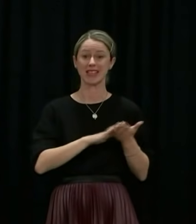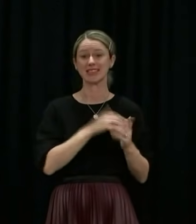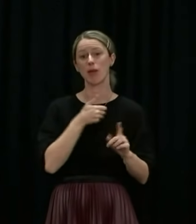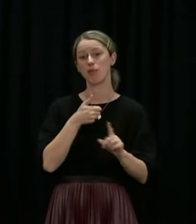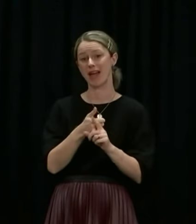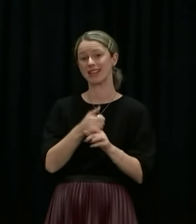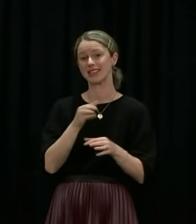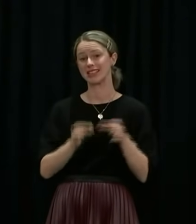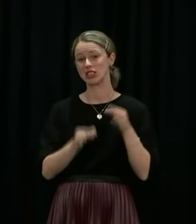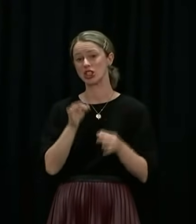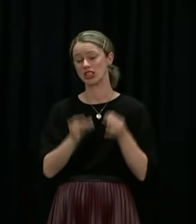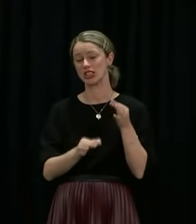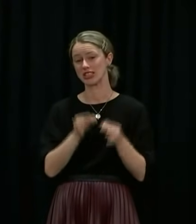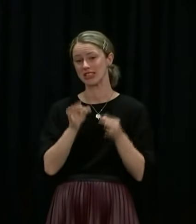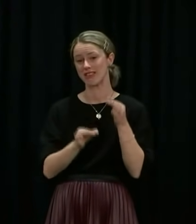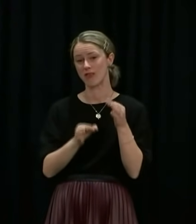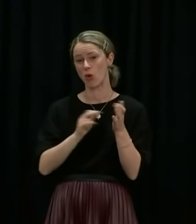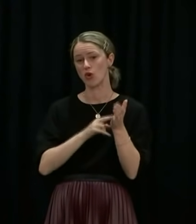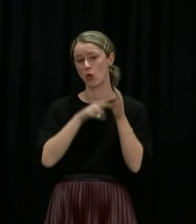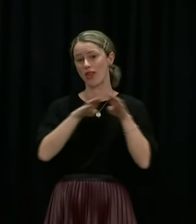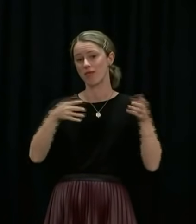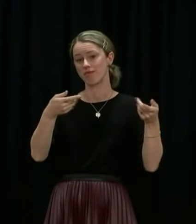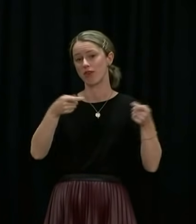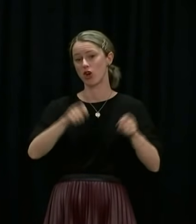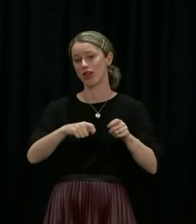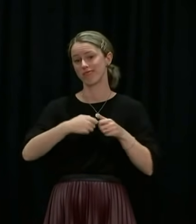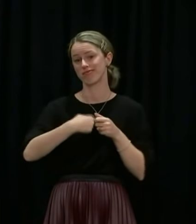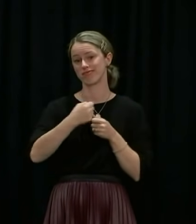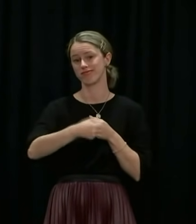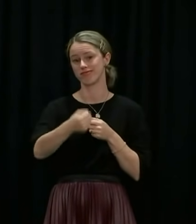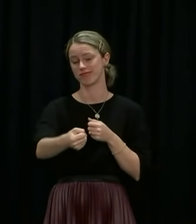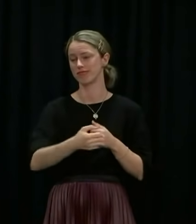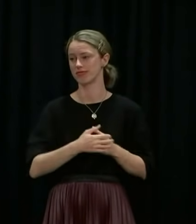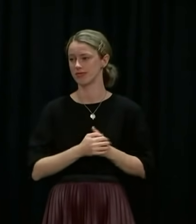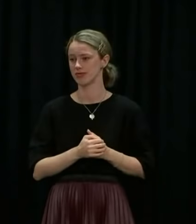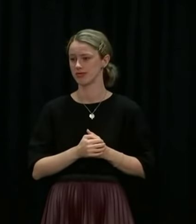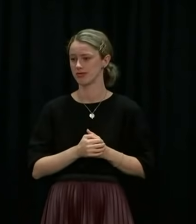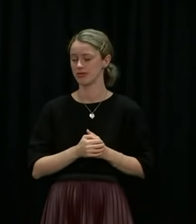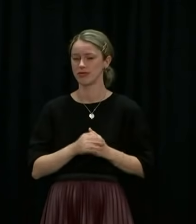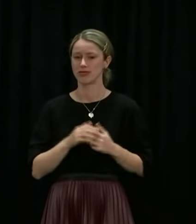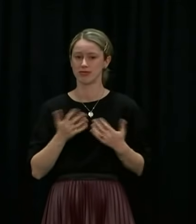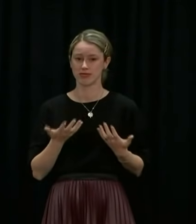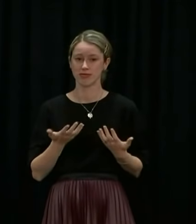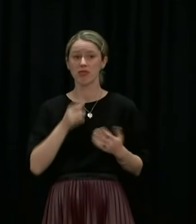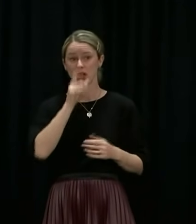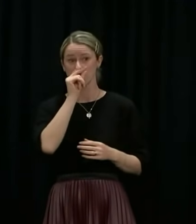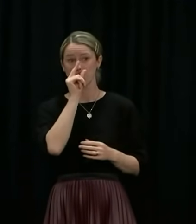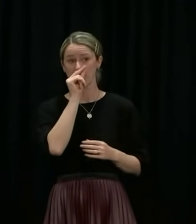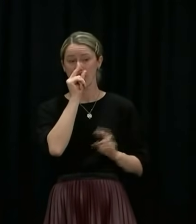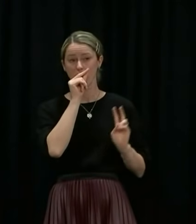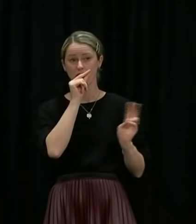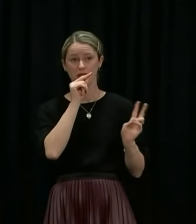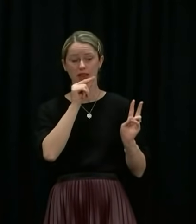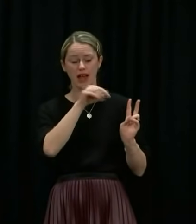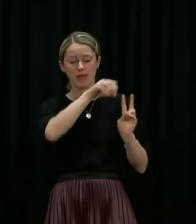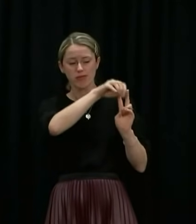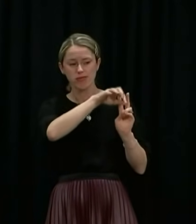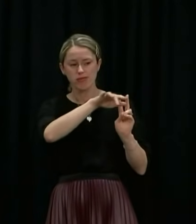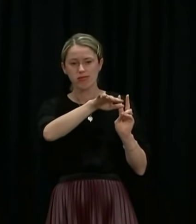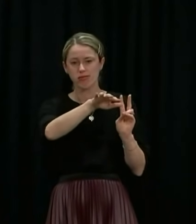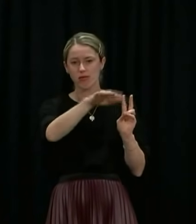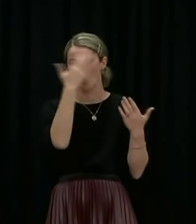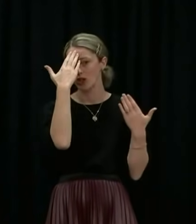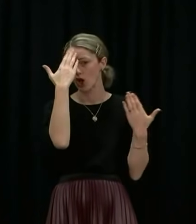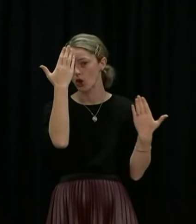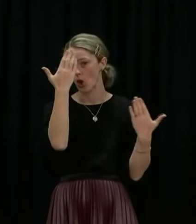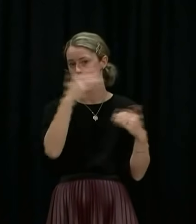impact on our ability to make informed decisions about alert levels in Northland. There is still a possibility that there are more cases out there in Northland